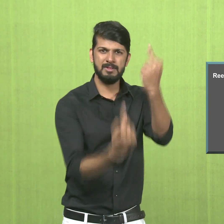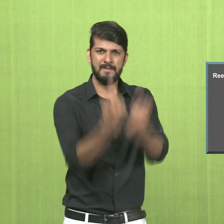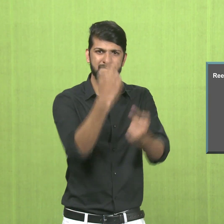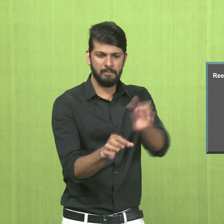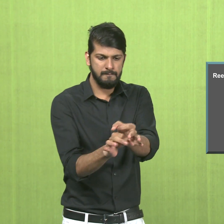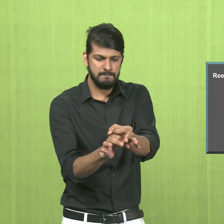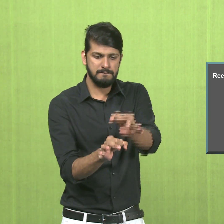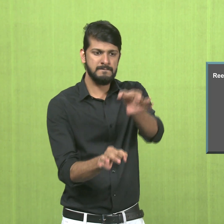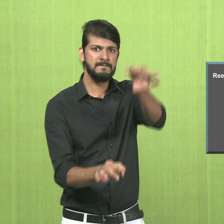Reed.